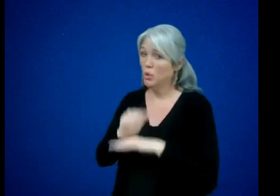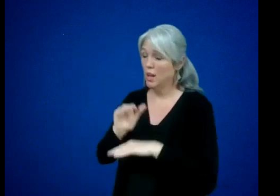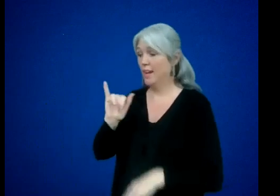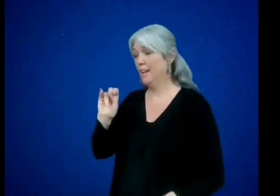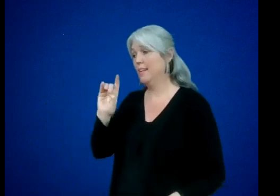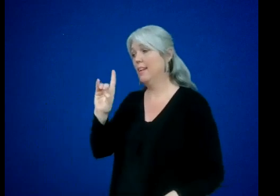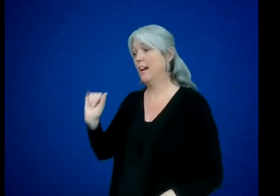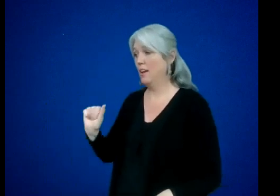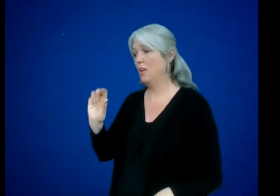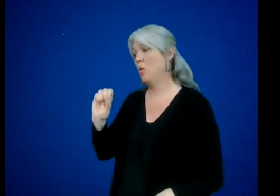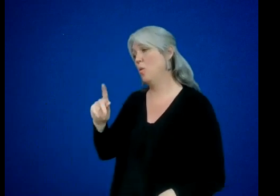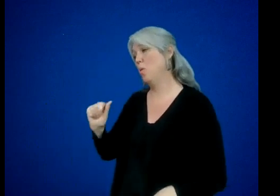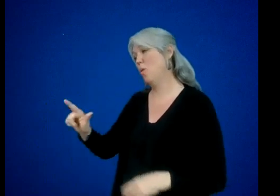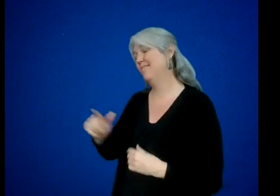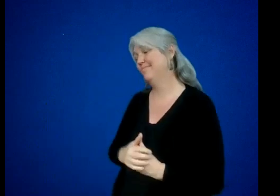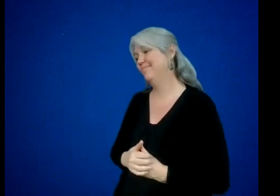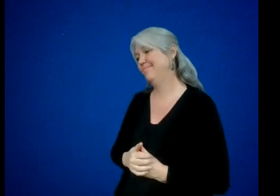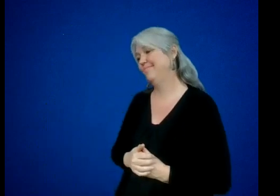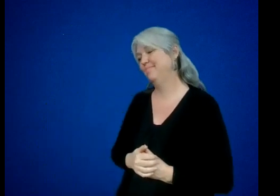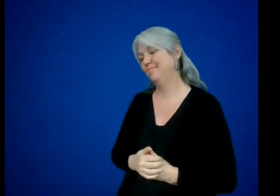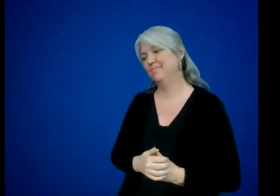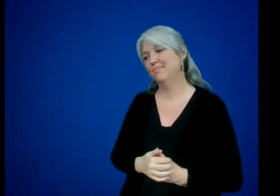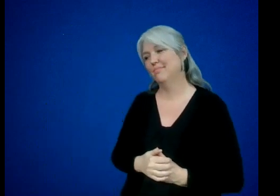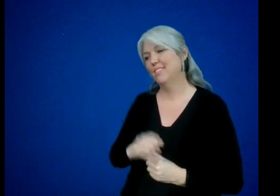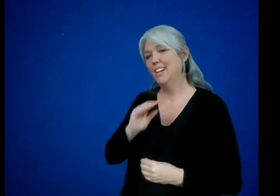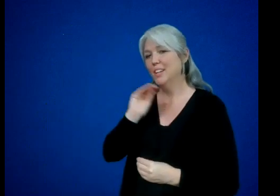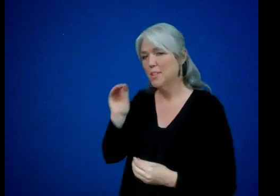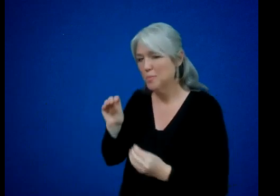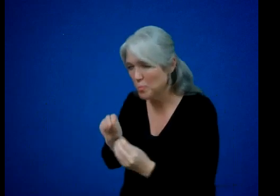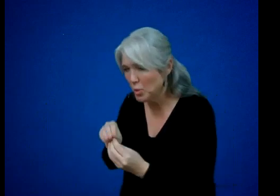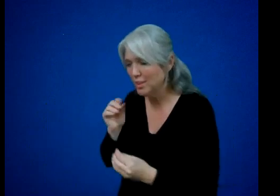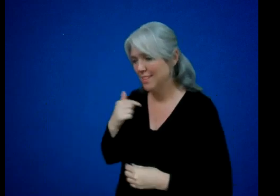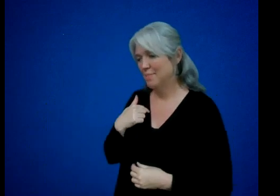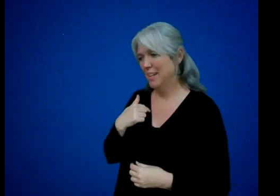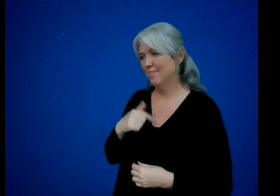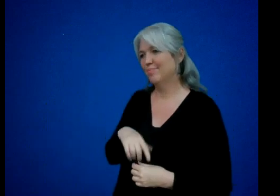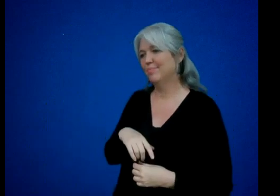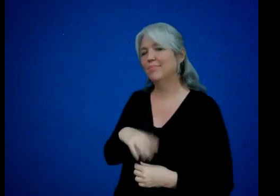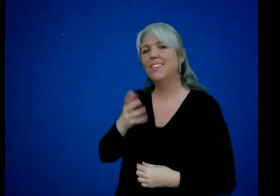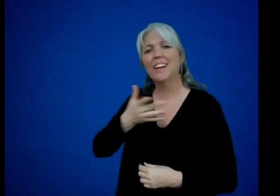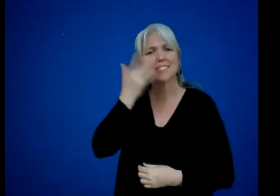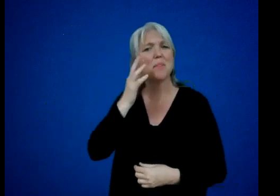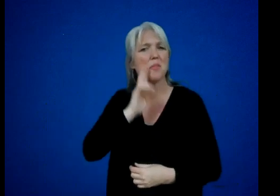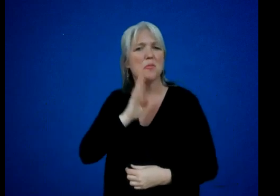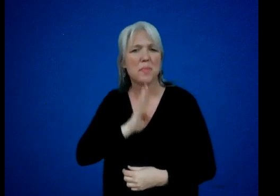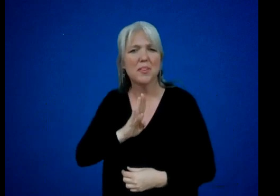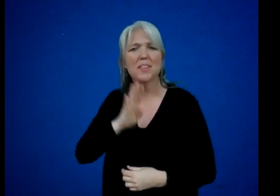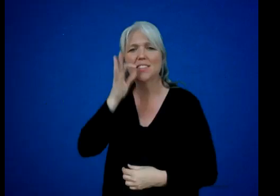Opal, the preacher said. He leaned over and kissed me, and I smelled the root beer and the strawberry and